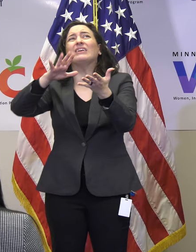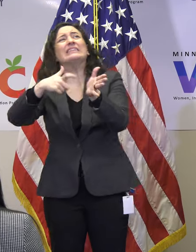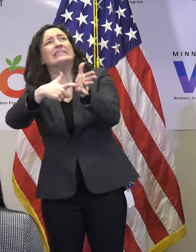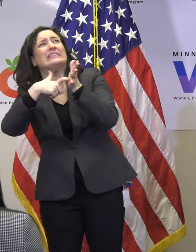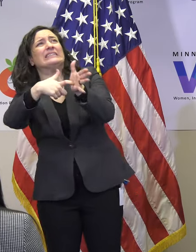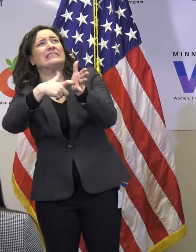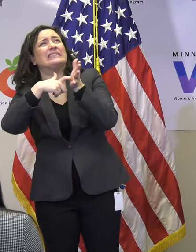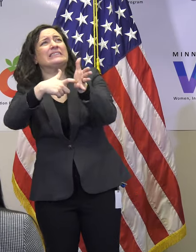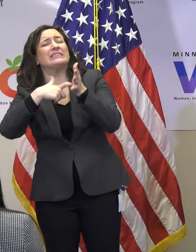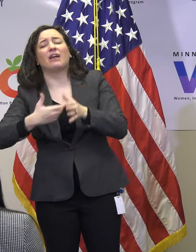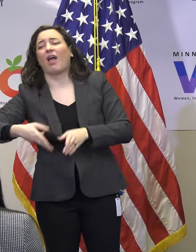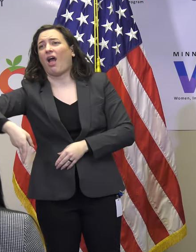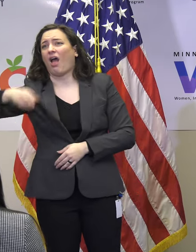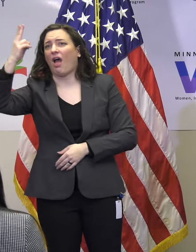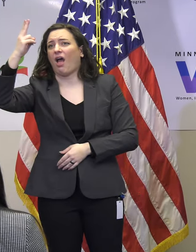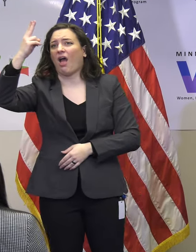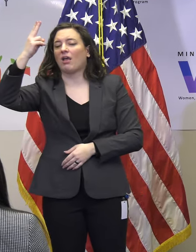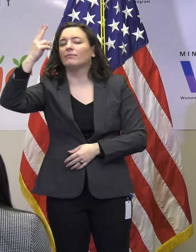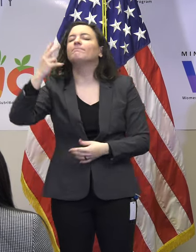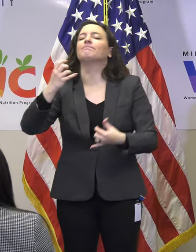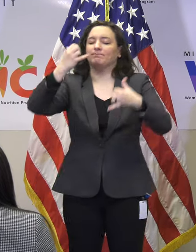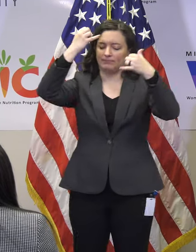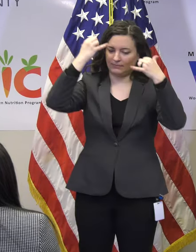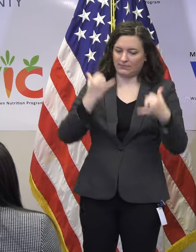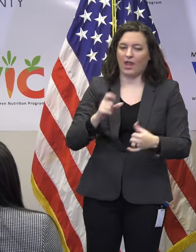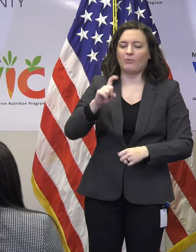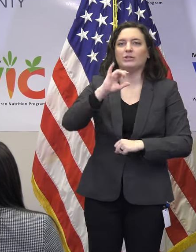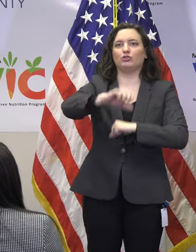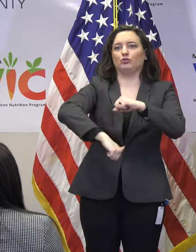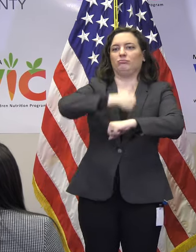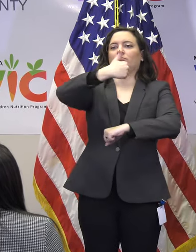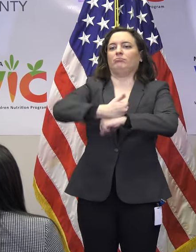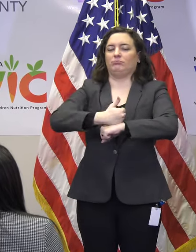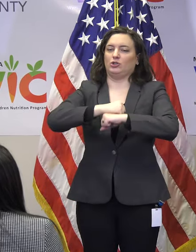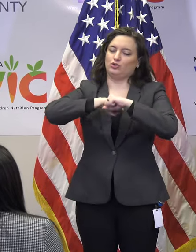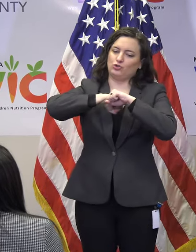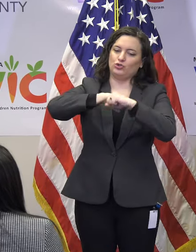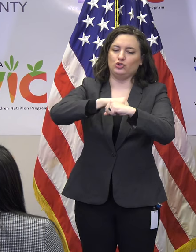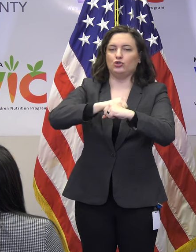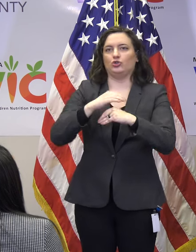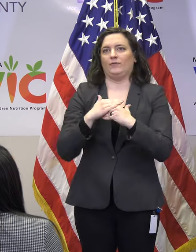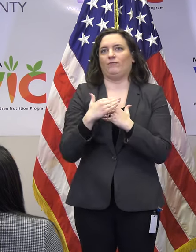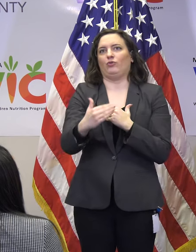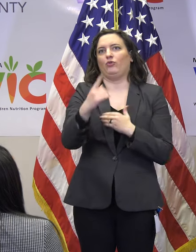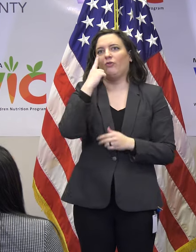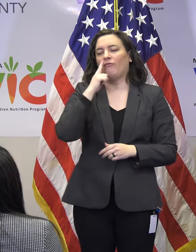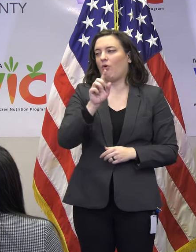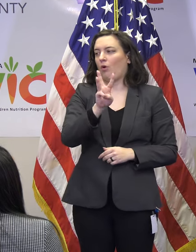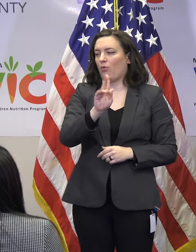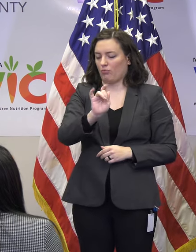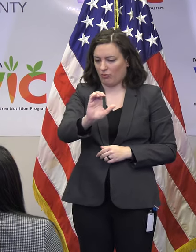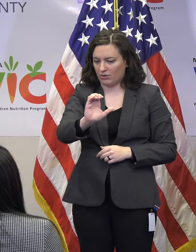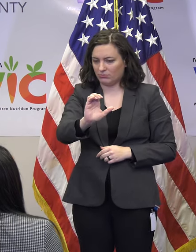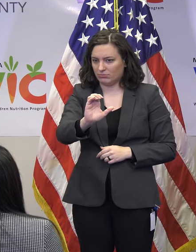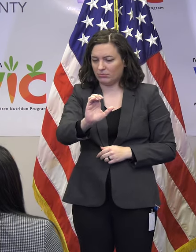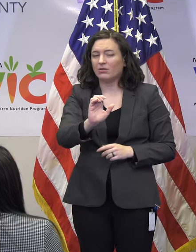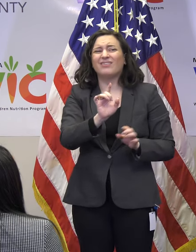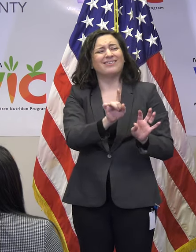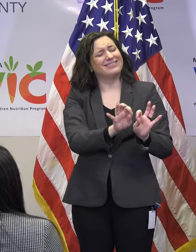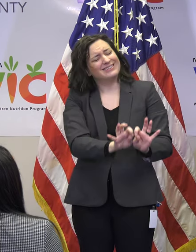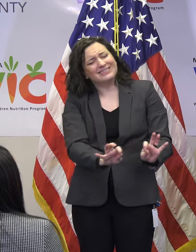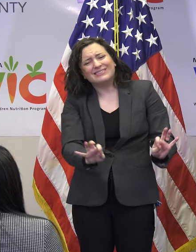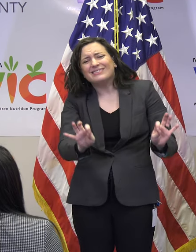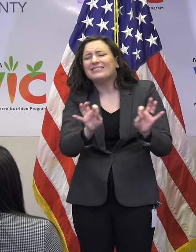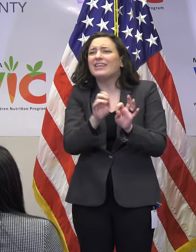we need to secure WIC's future. WIC is key to Minnesotans' goal of giving every child a